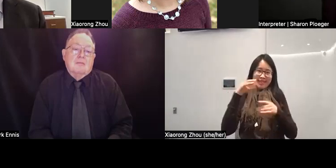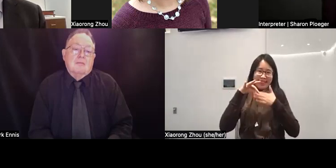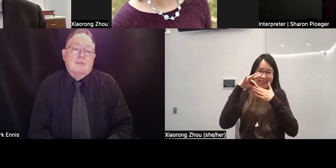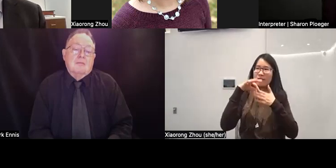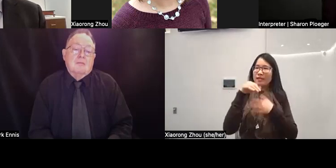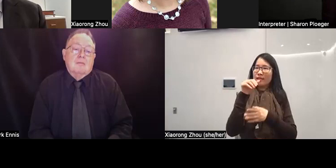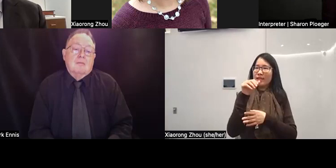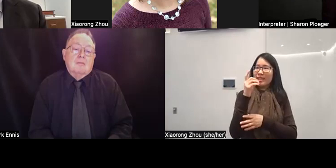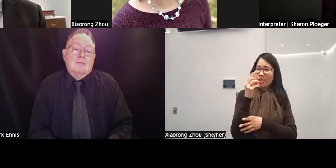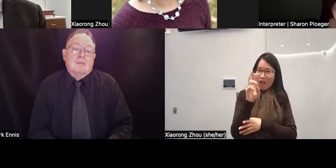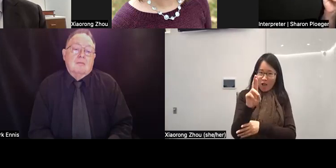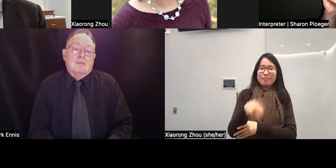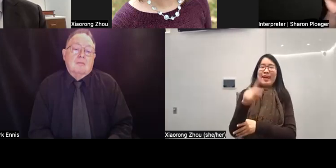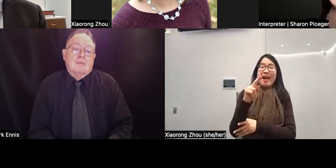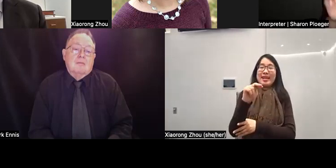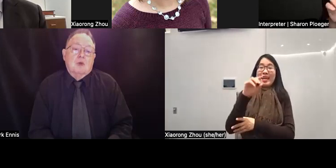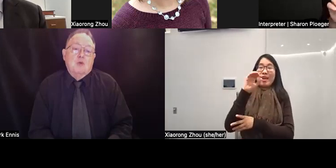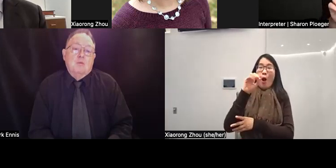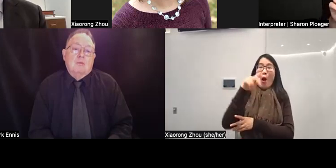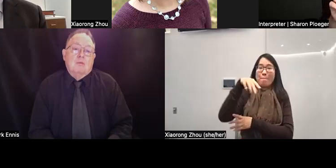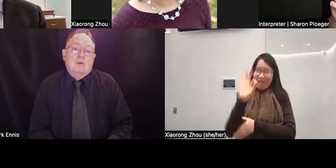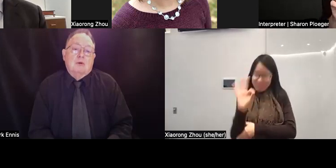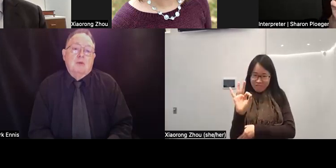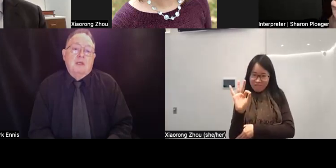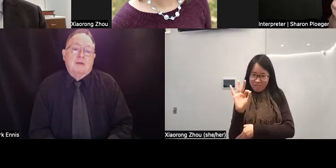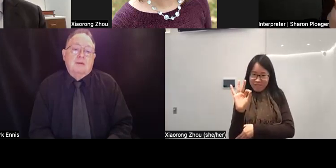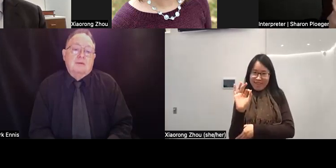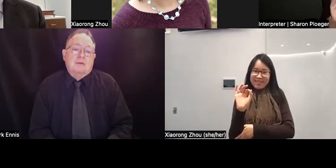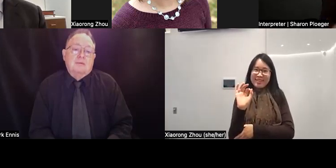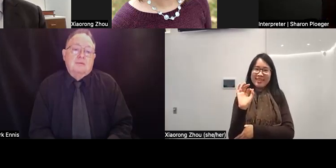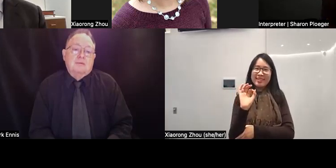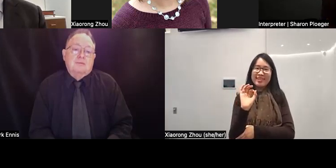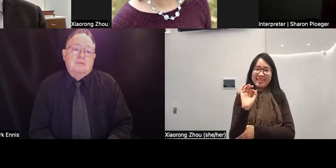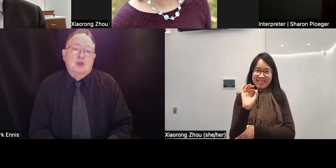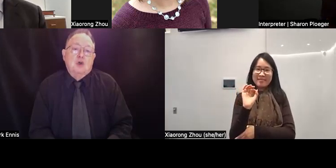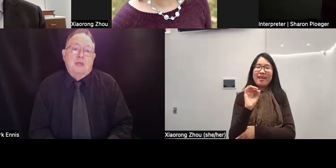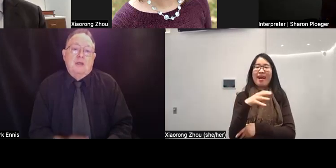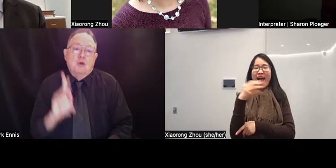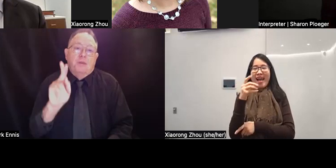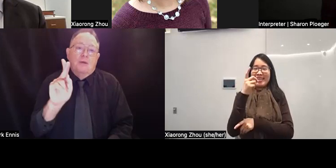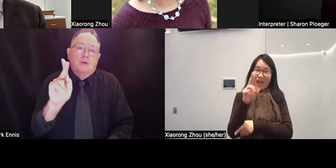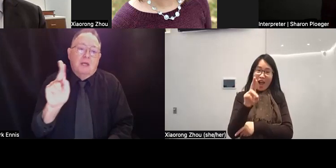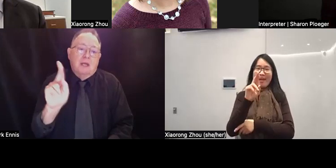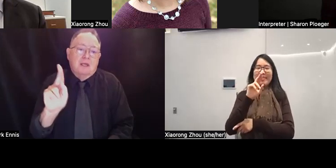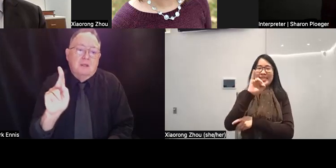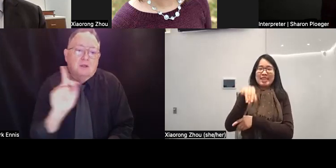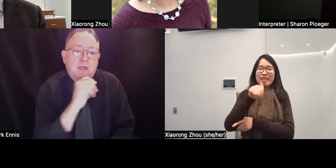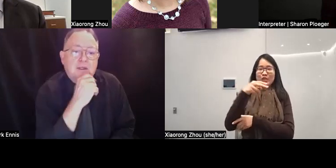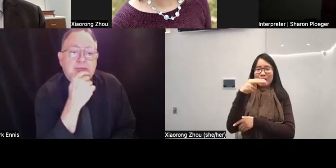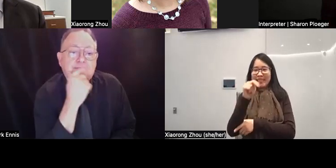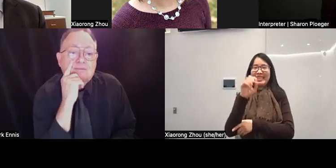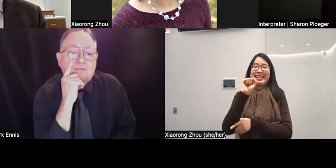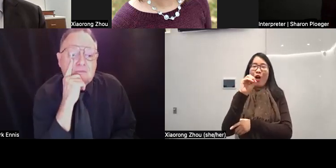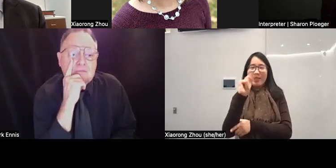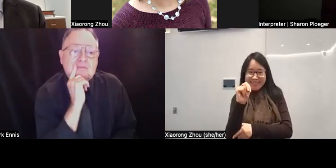coming and meeting Dr. Kubi. Kufi? Gooby. Koopy. With a K. Kubi. Nah.